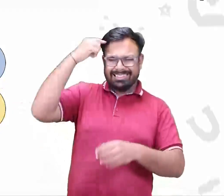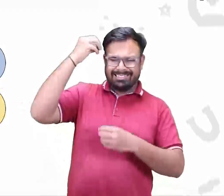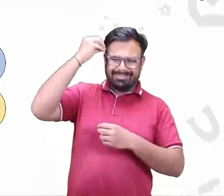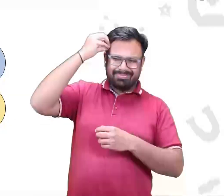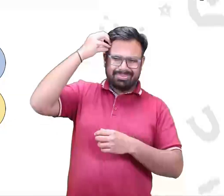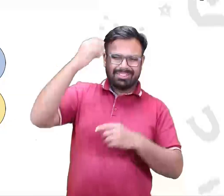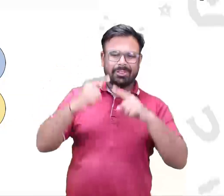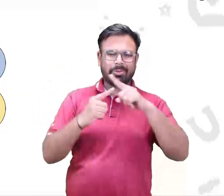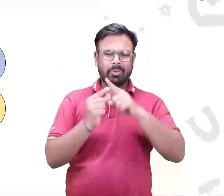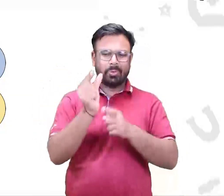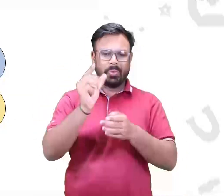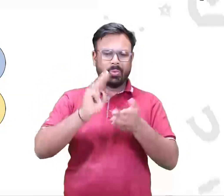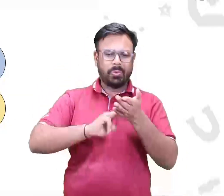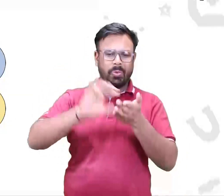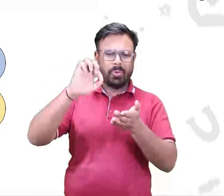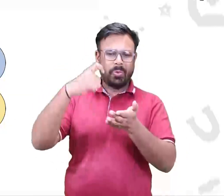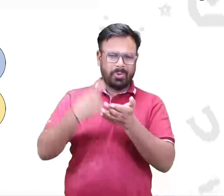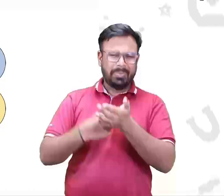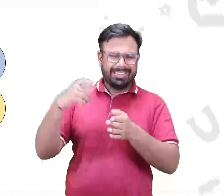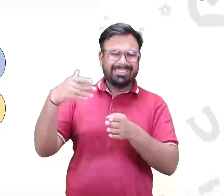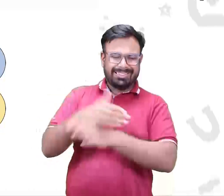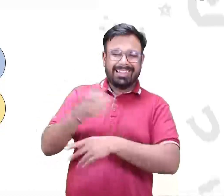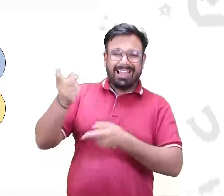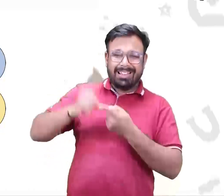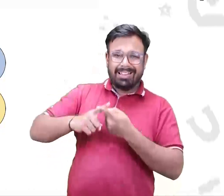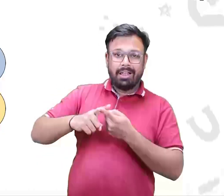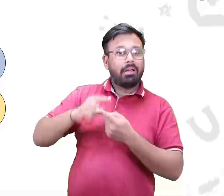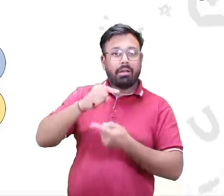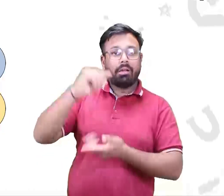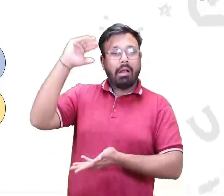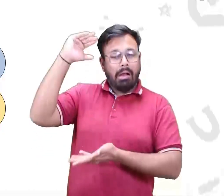Low rate of tumor formation.